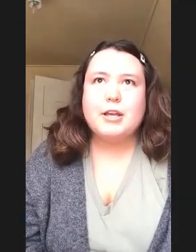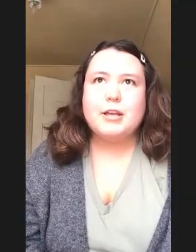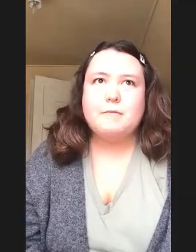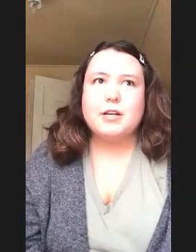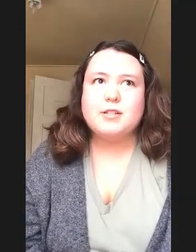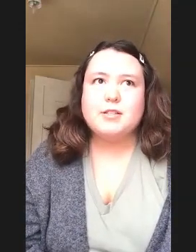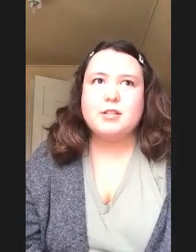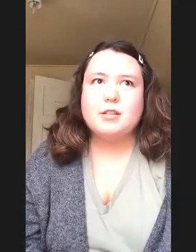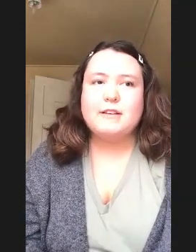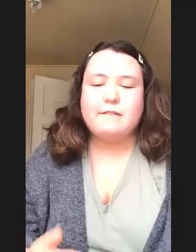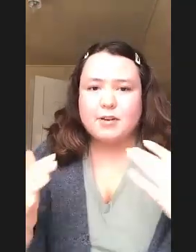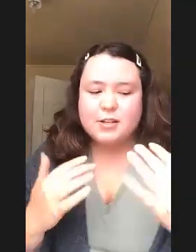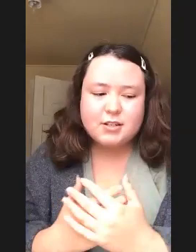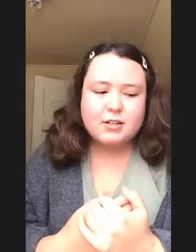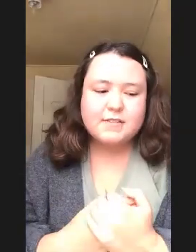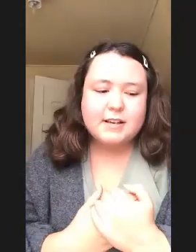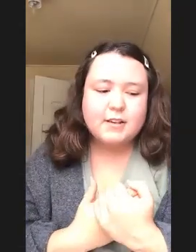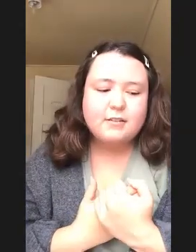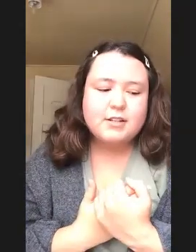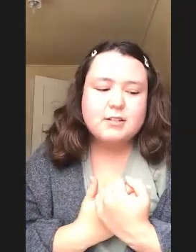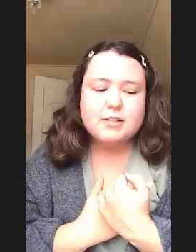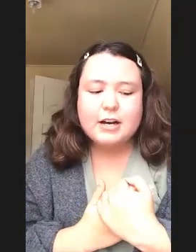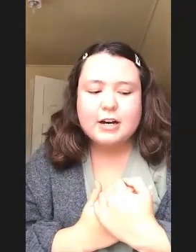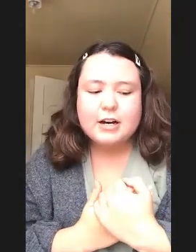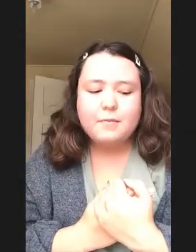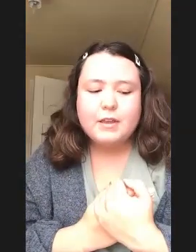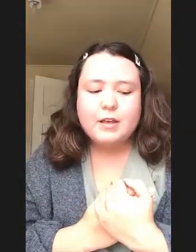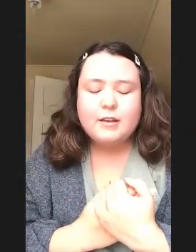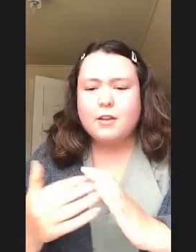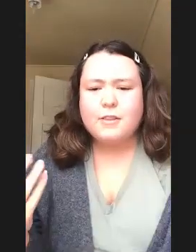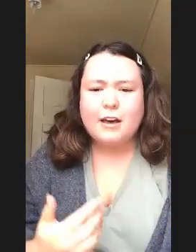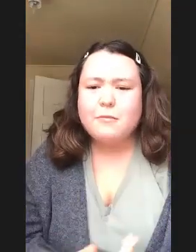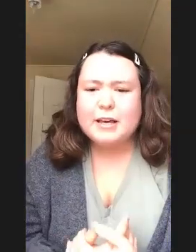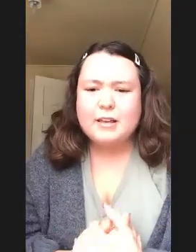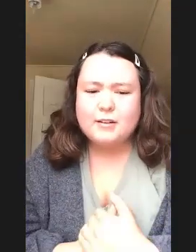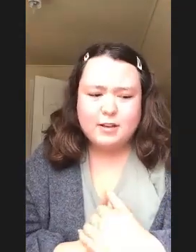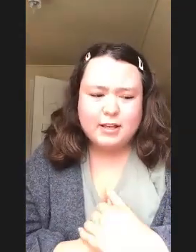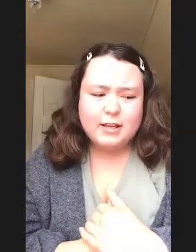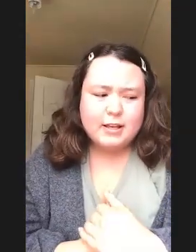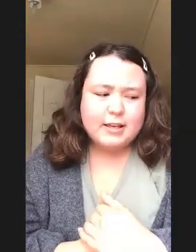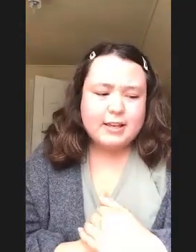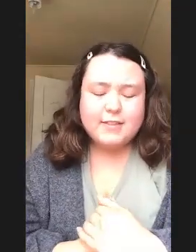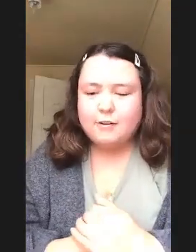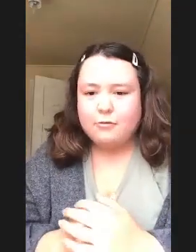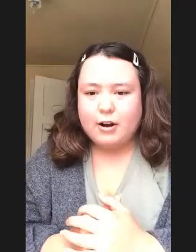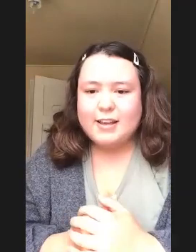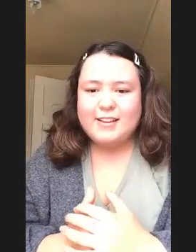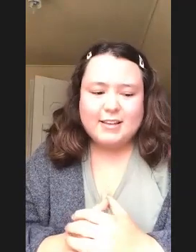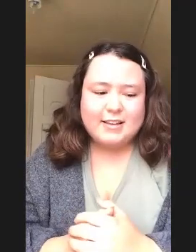pretty much the foundation of sign language. If you know the alphabet, you can really hit the ground running, and you